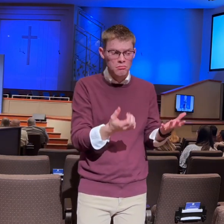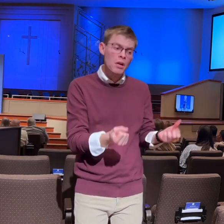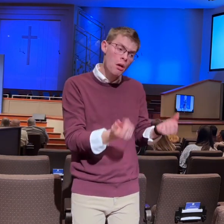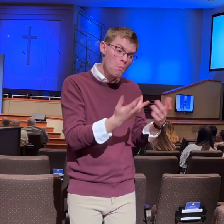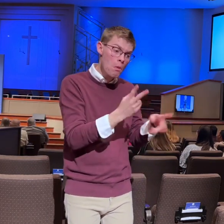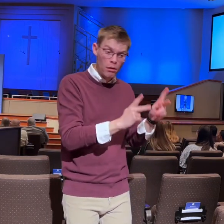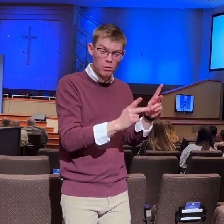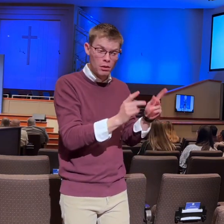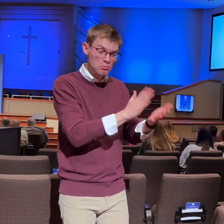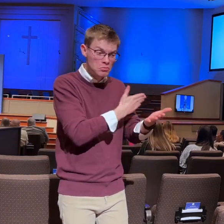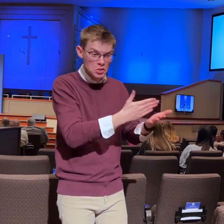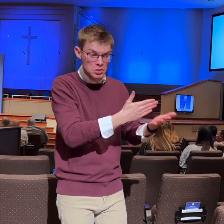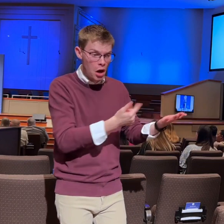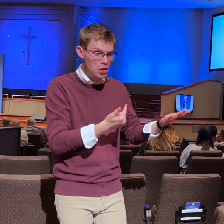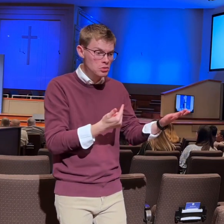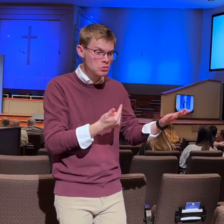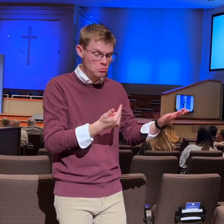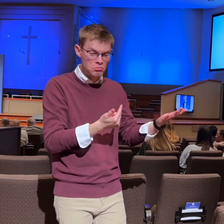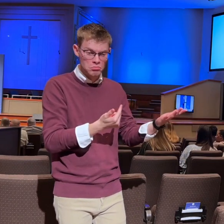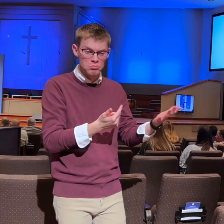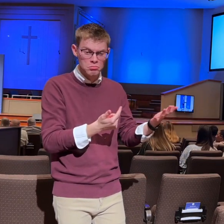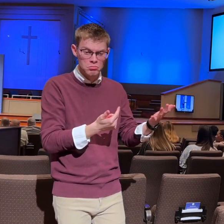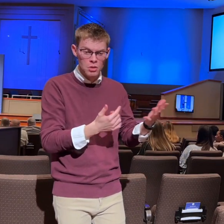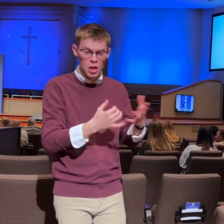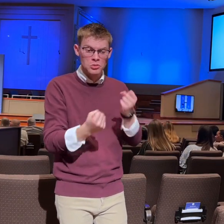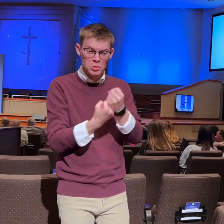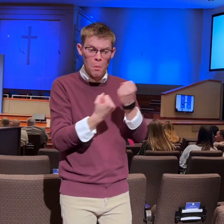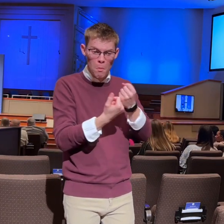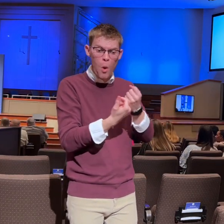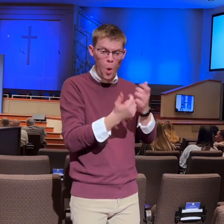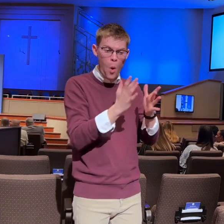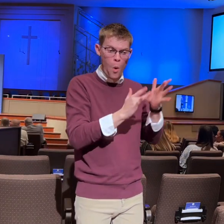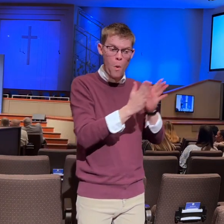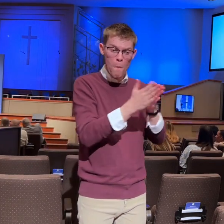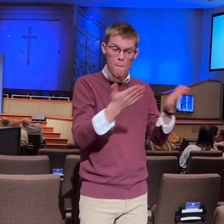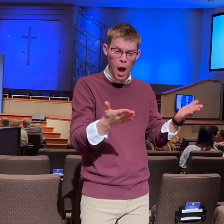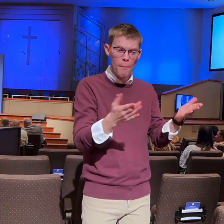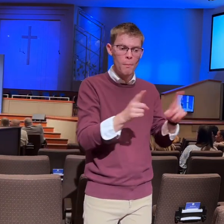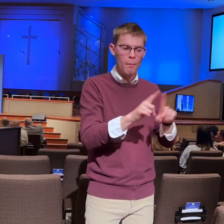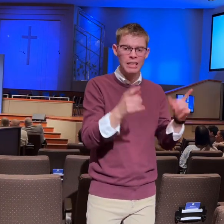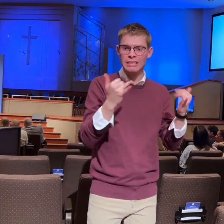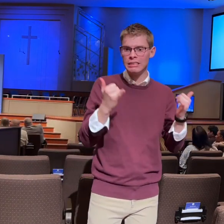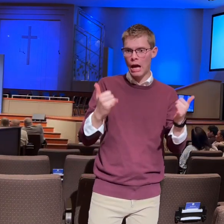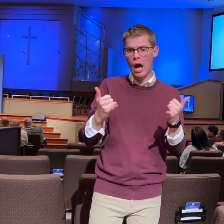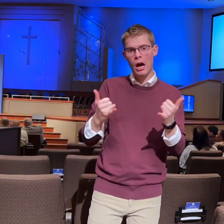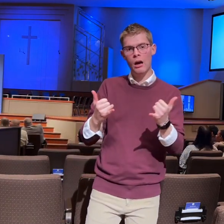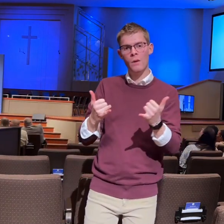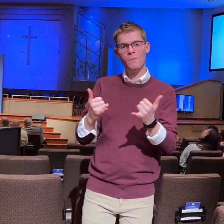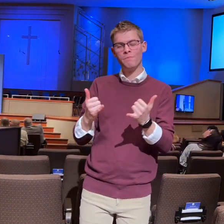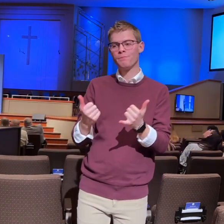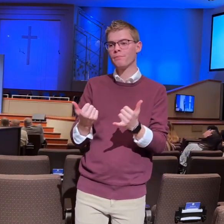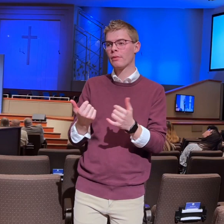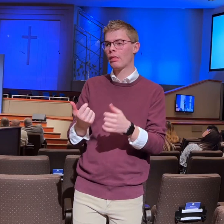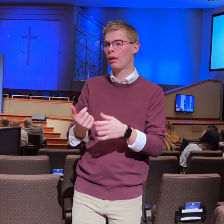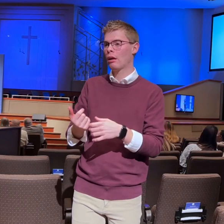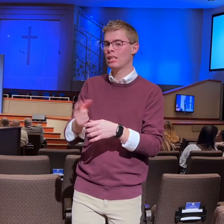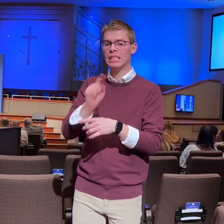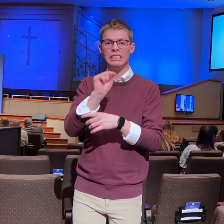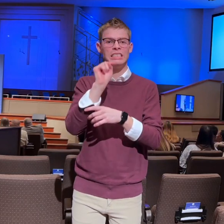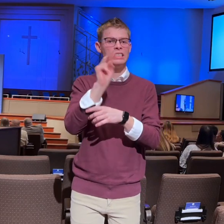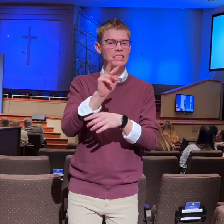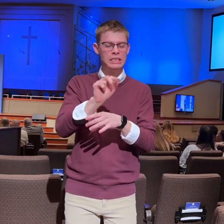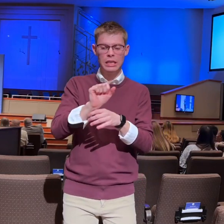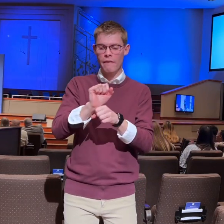The melody was fine. But most of what they came out with, there's a Netflix series that documents this so well, was